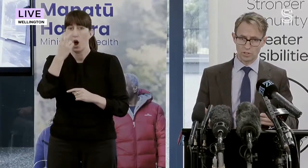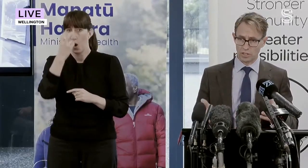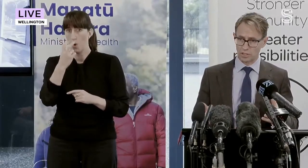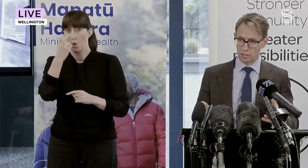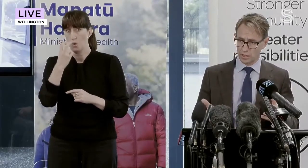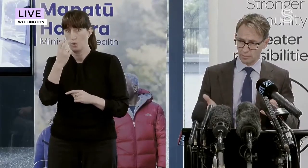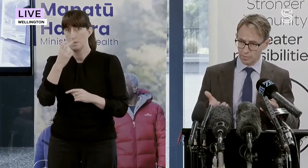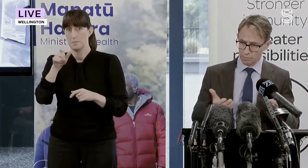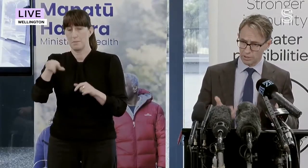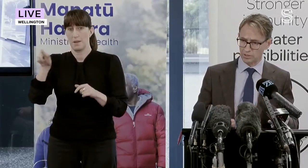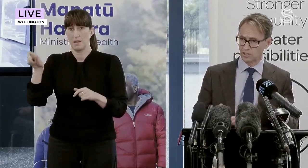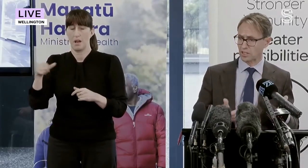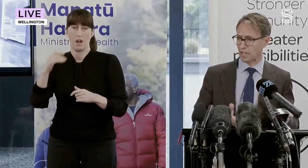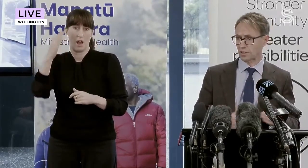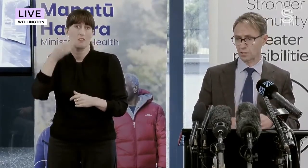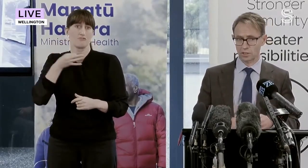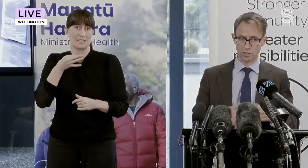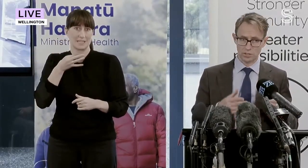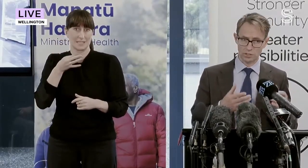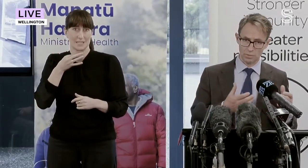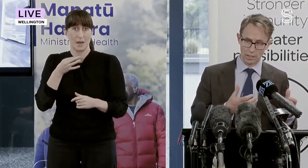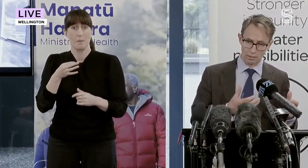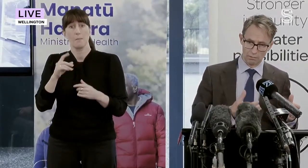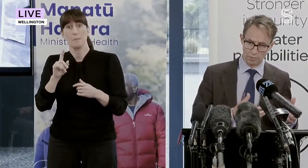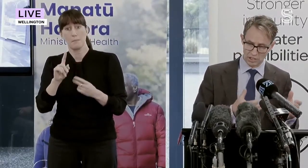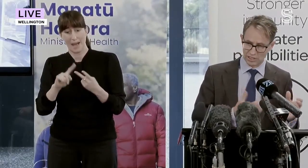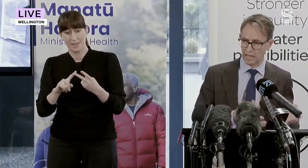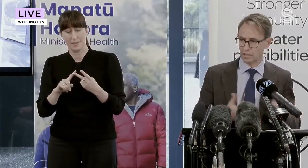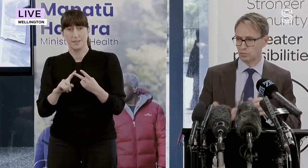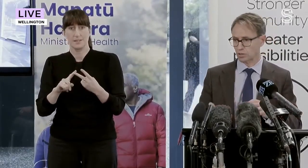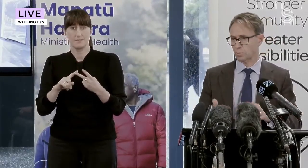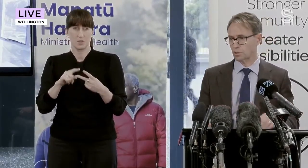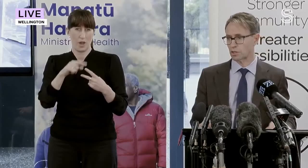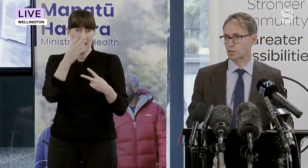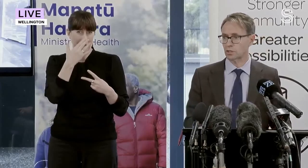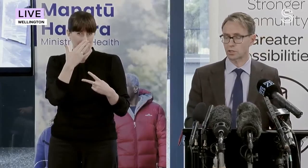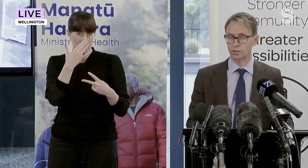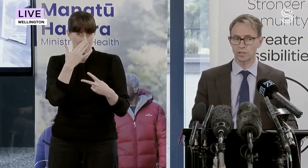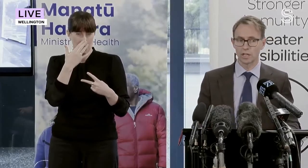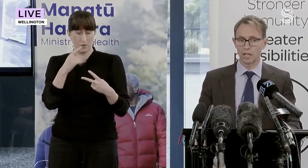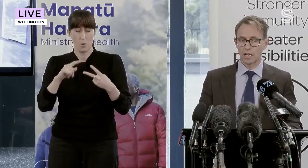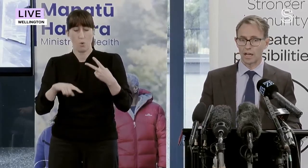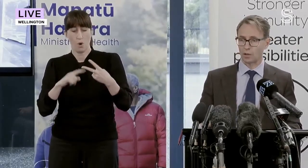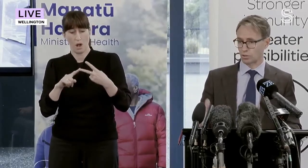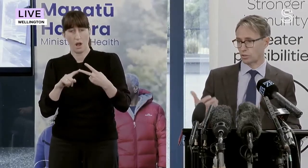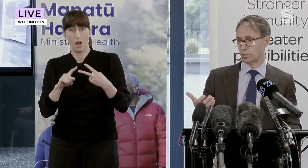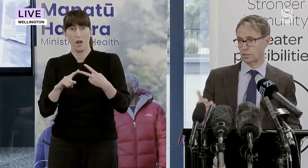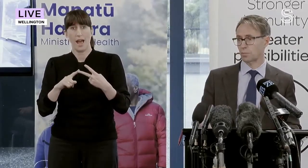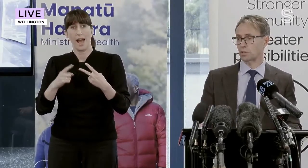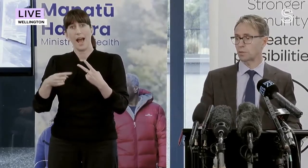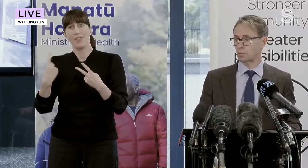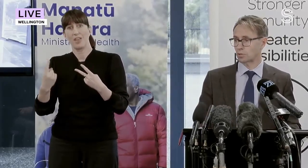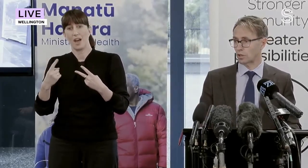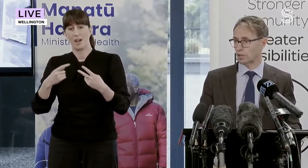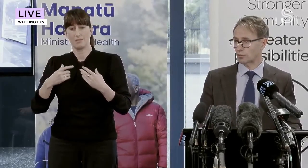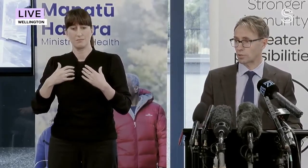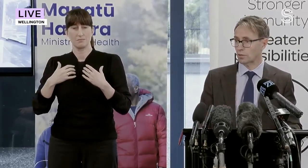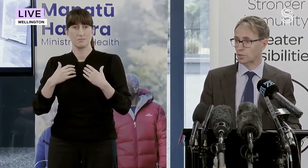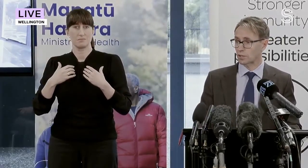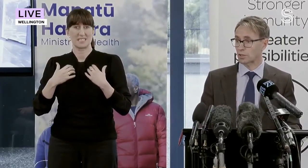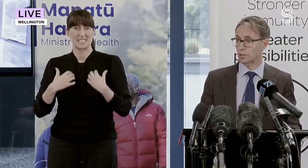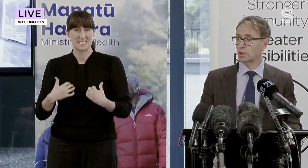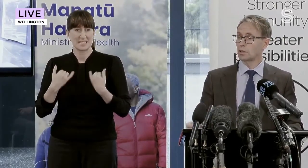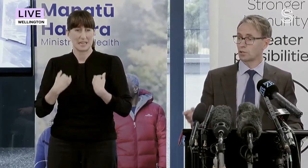we also see that pre-existing other conditions, particularly heart or respiratory conditions, also predispose people to dying